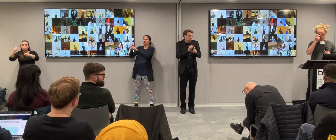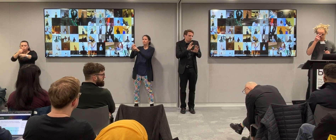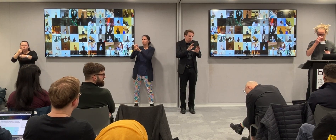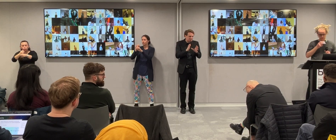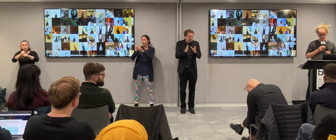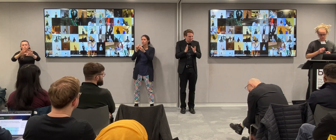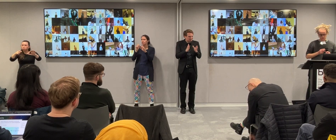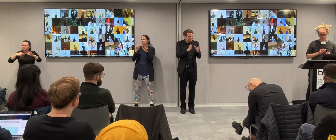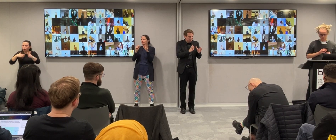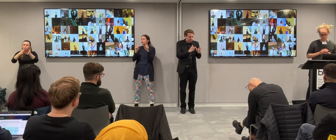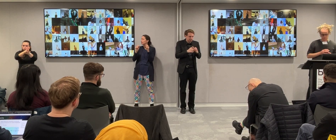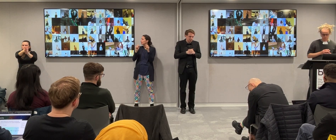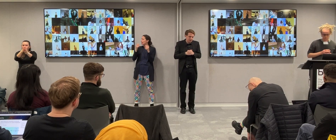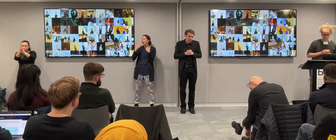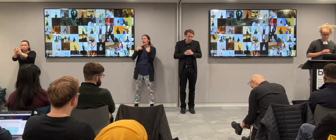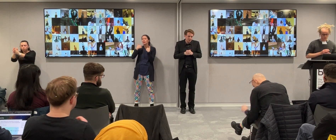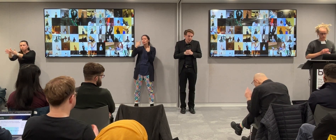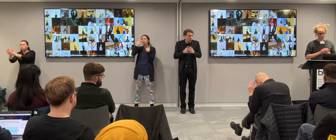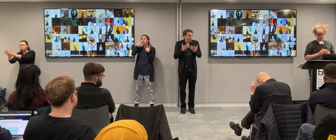had a recent